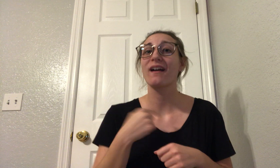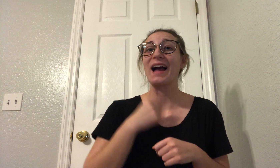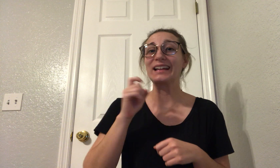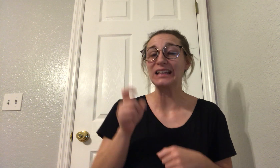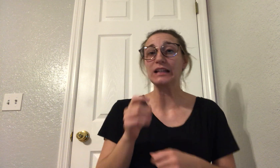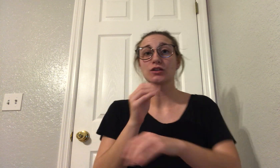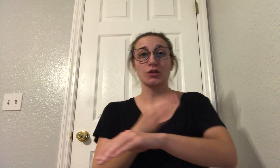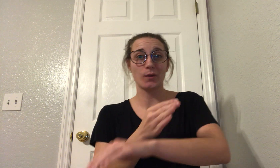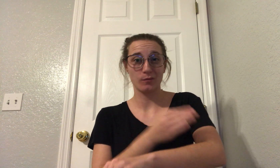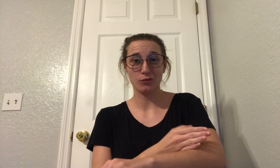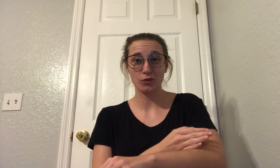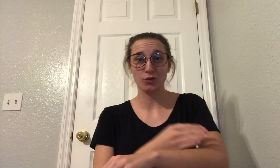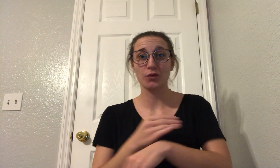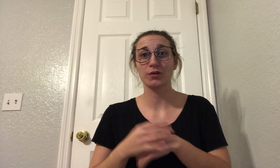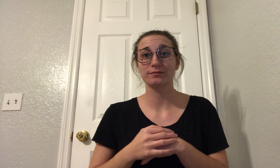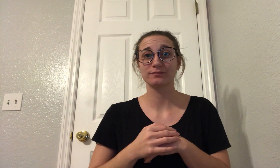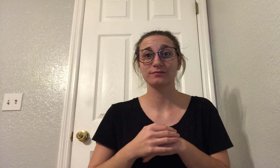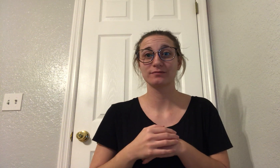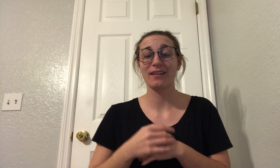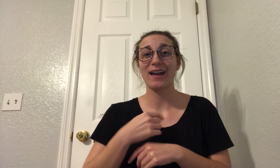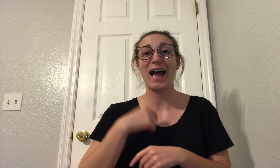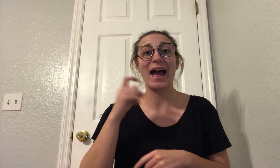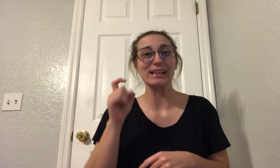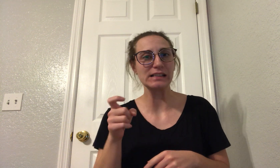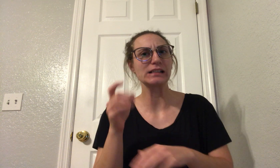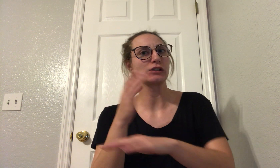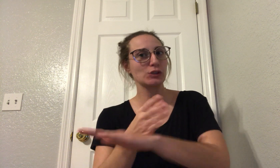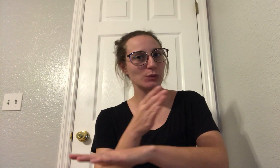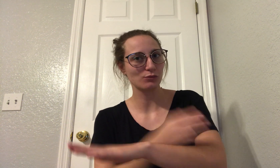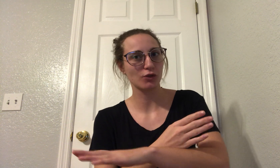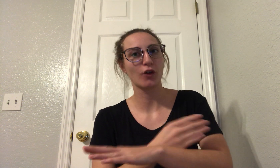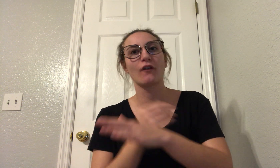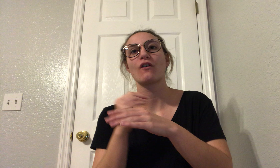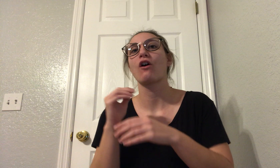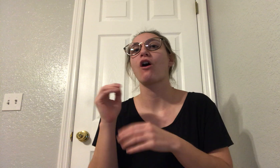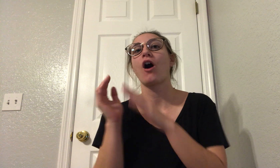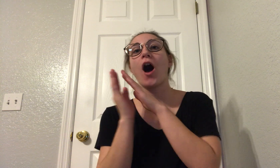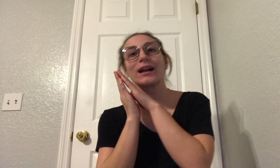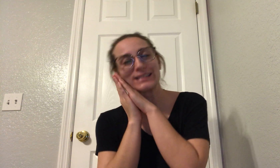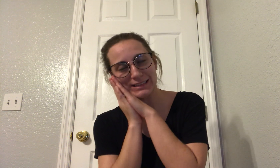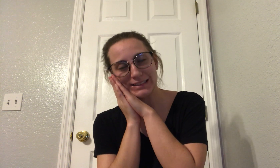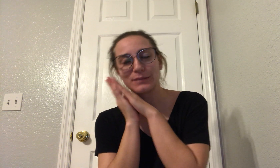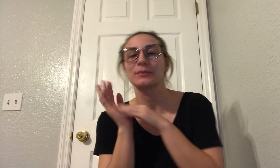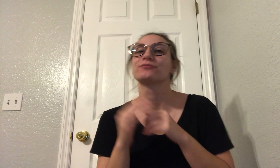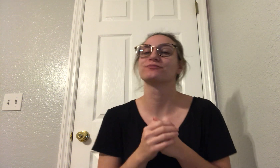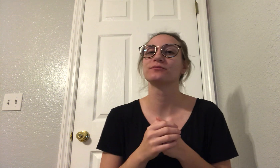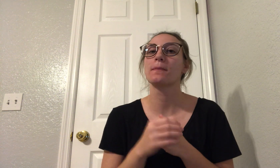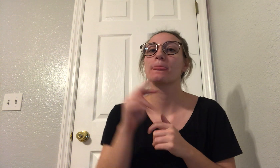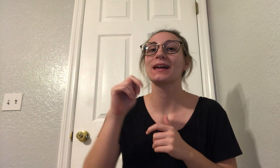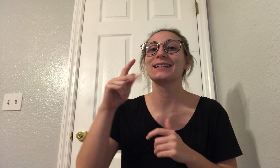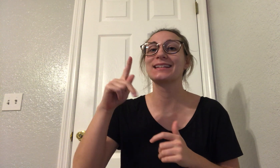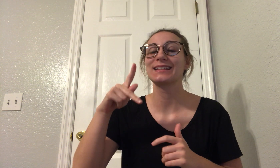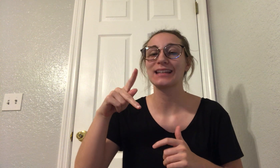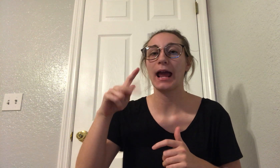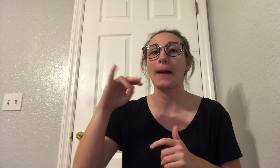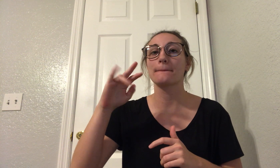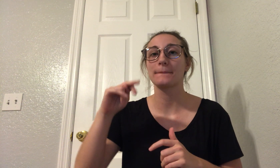sleep is one of them. And naps is one of my ways to help that out. That's, again, when we recover, when